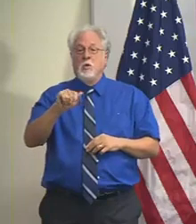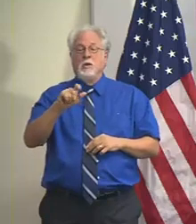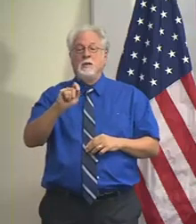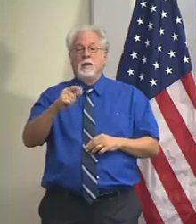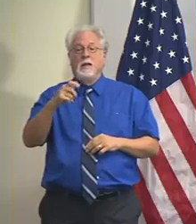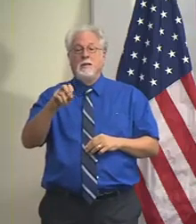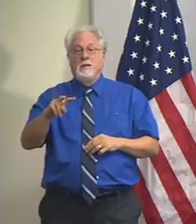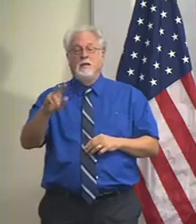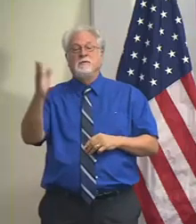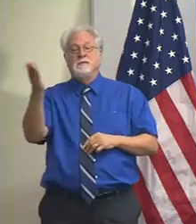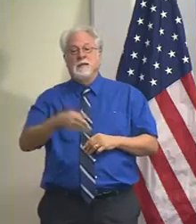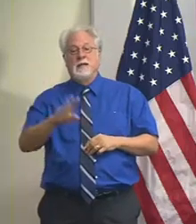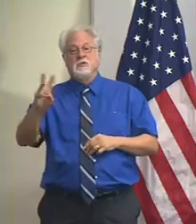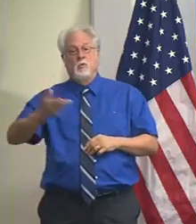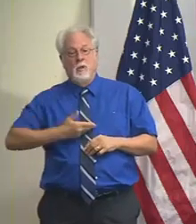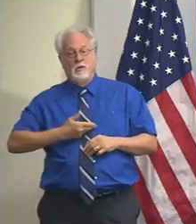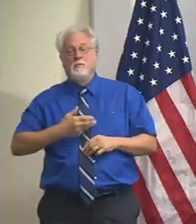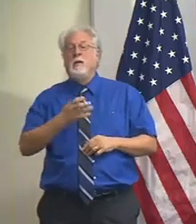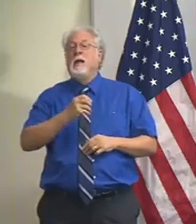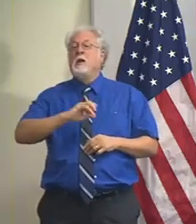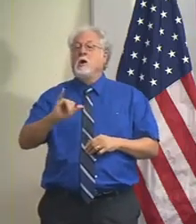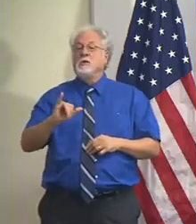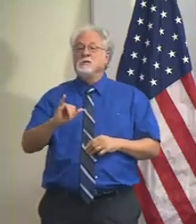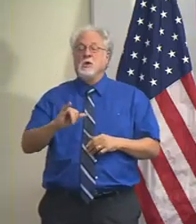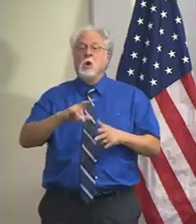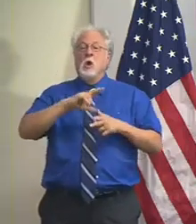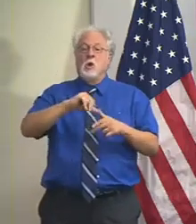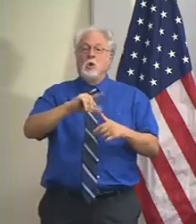ready.nola.gov/welcome. And as always, you can go to